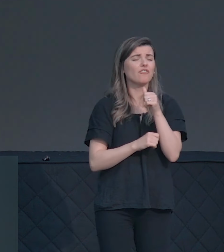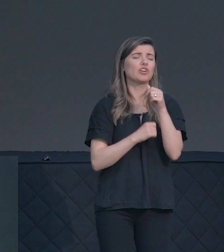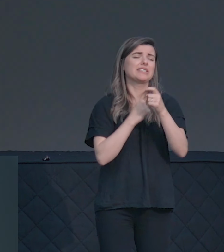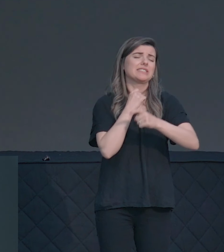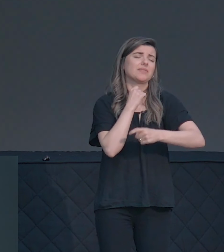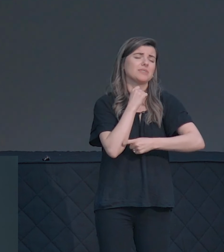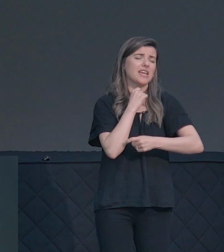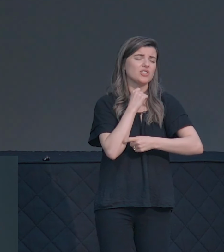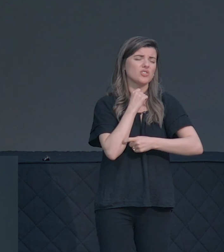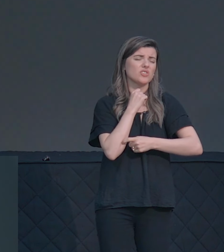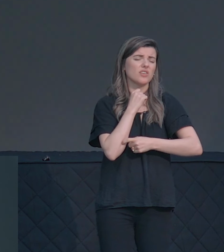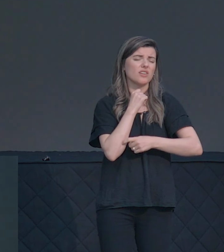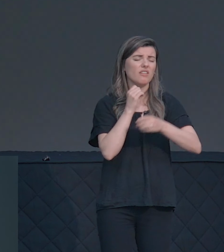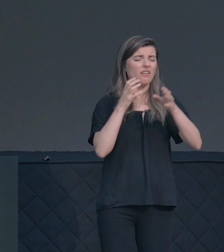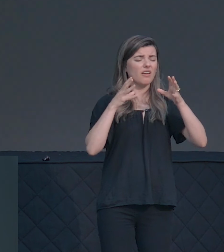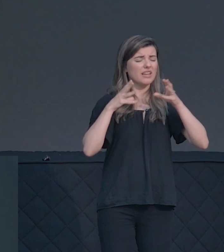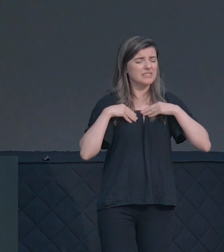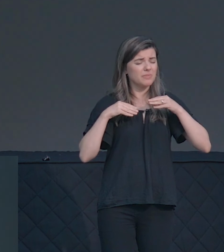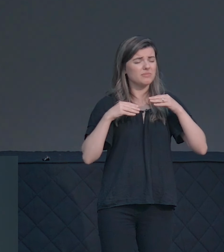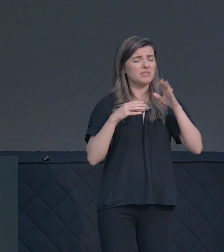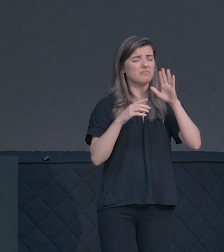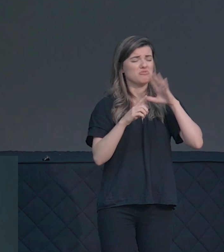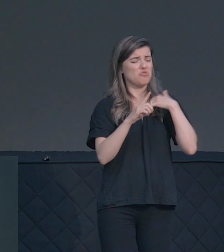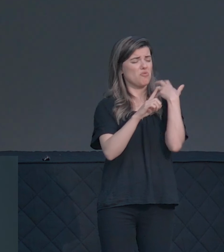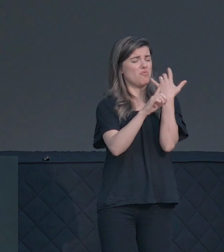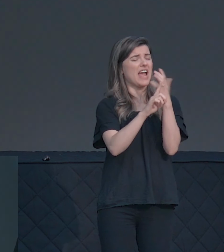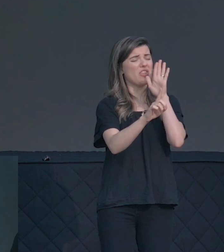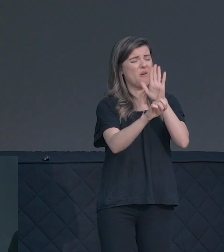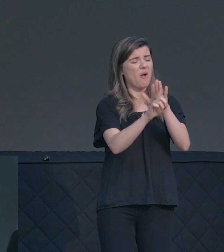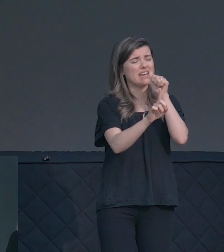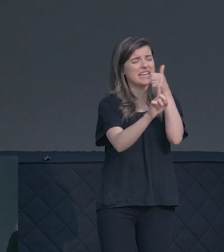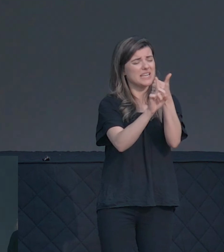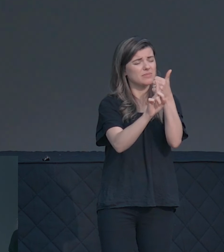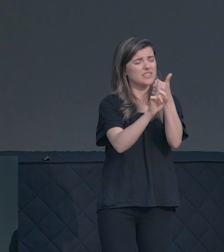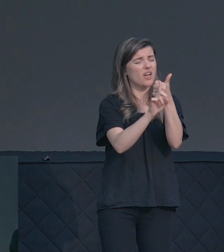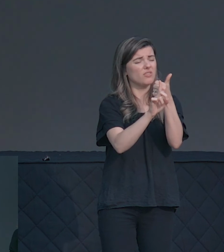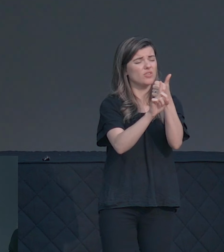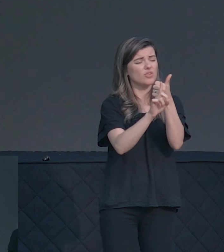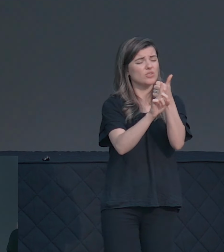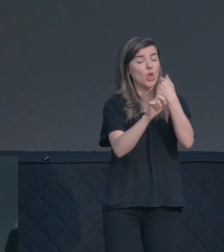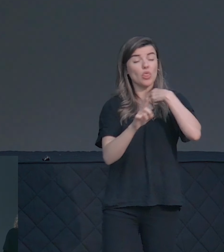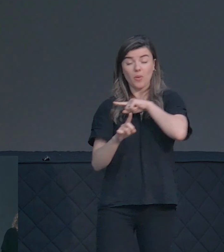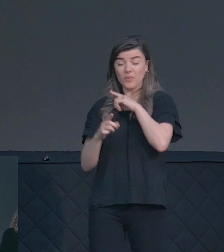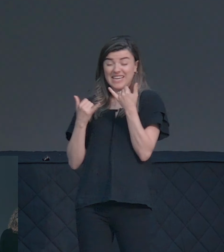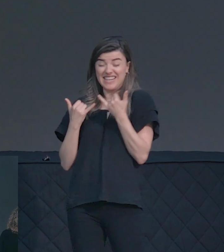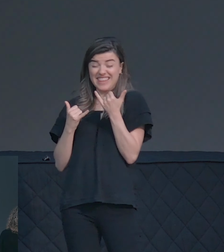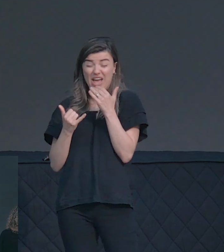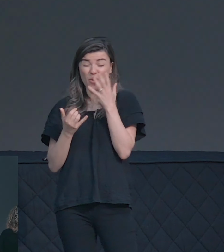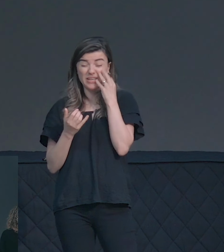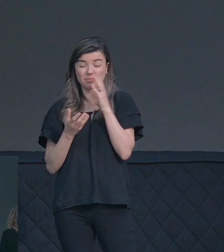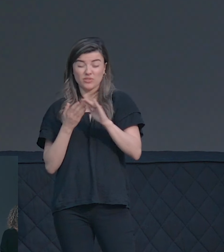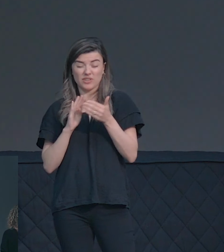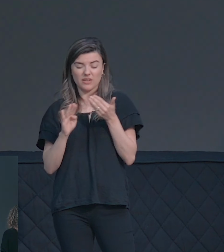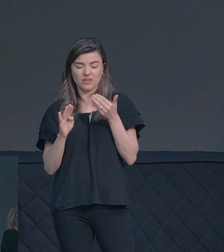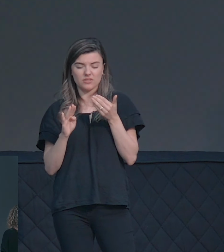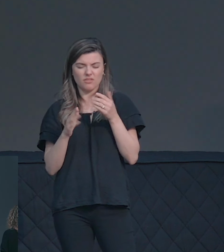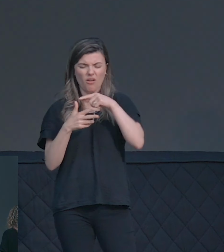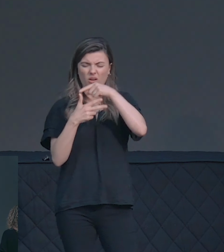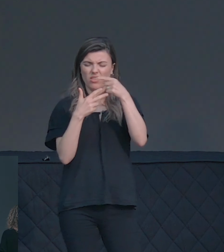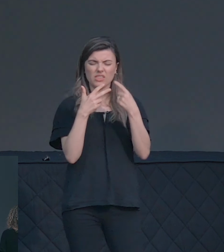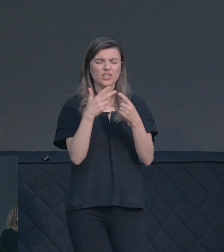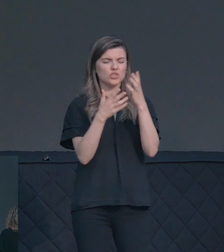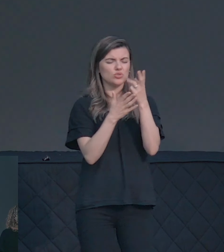taking the wrath that we deserve on himself so that we can be forgiven. And God, take these truths and work